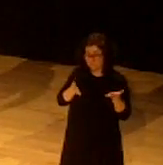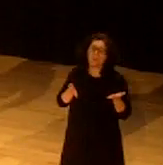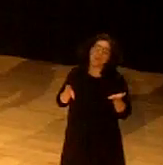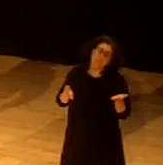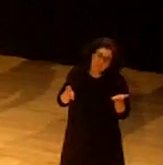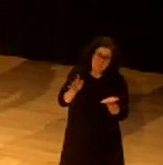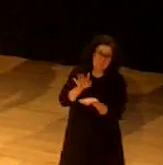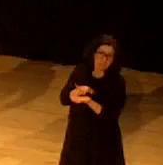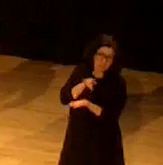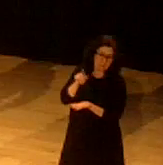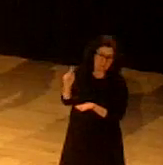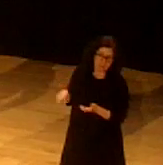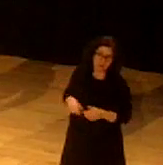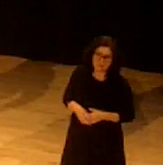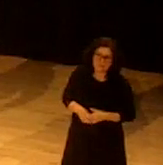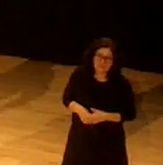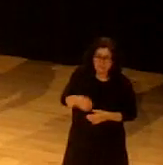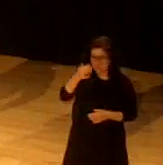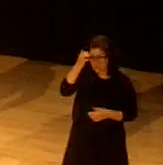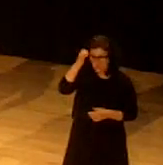like navigate that stuff.